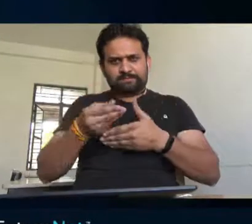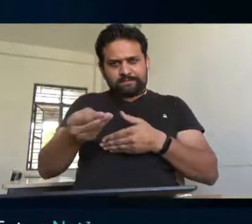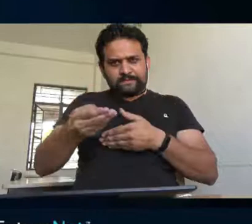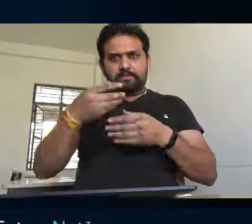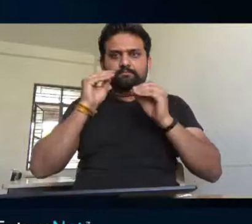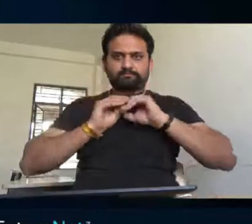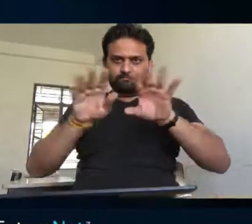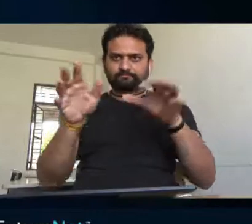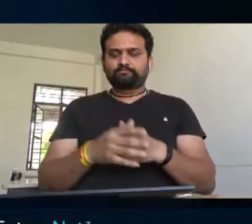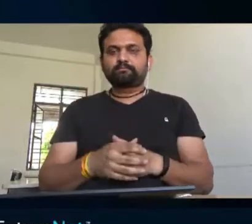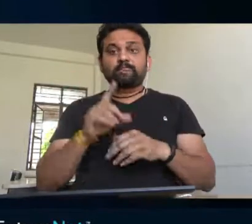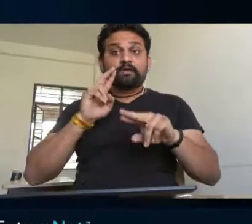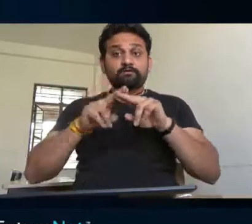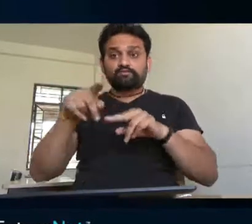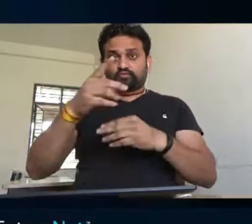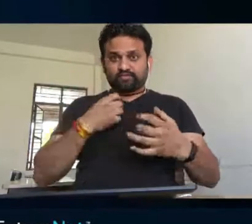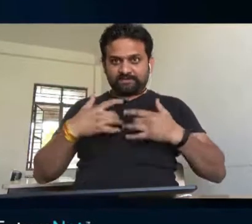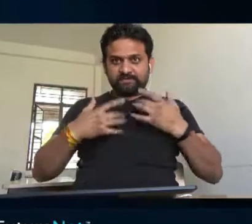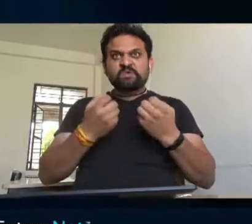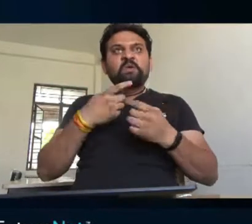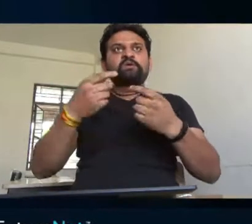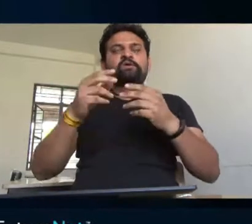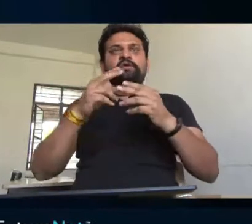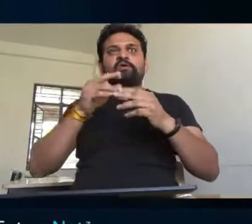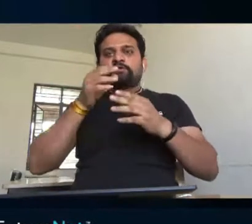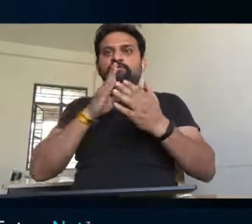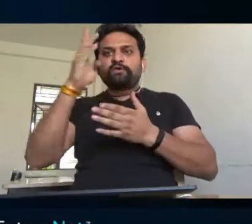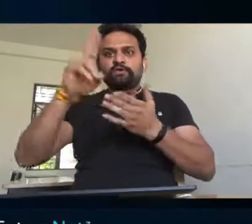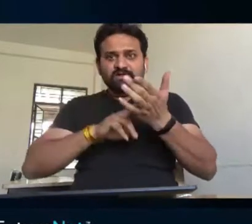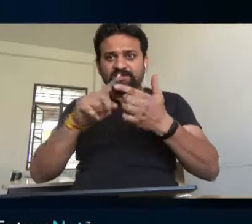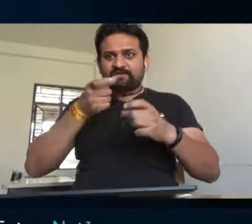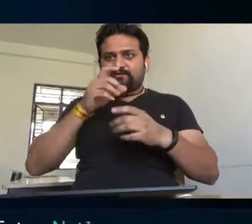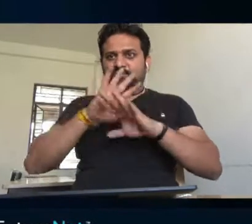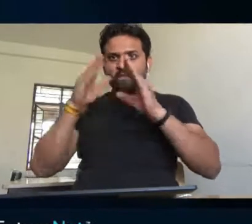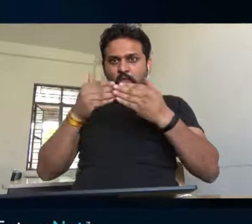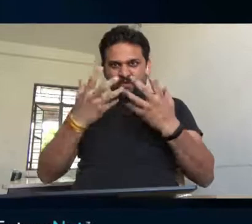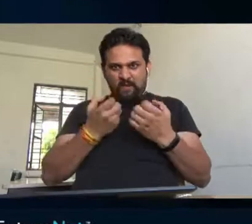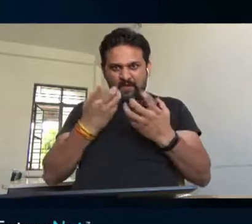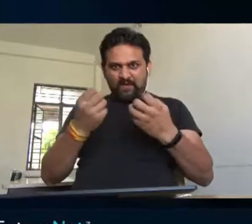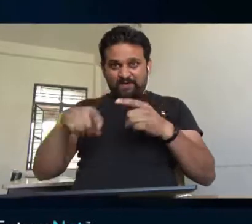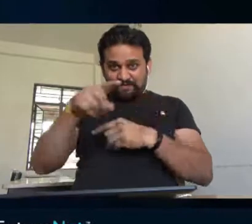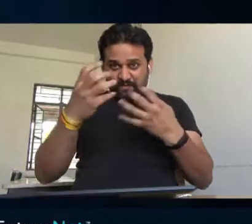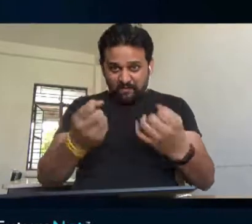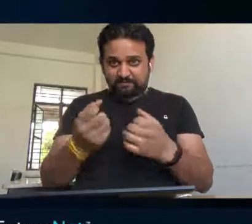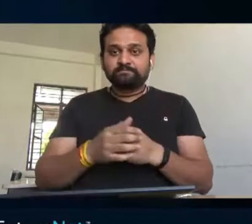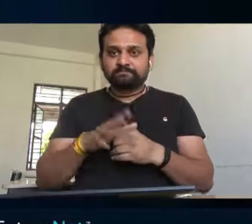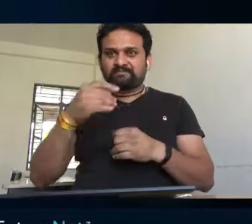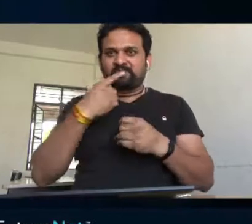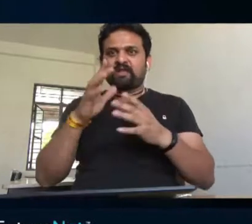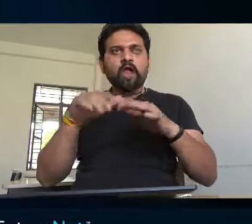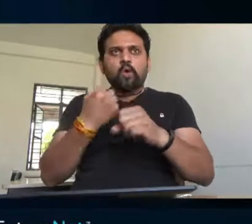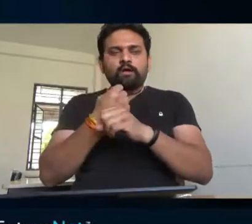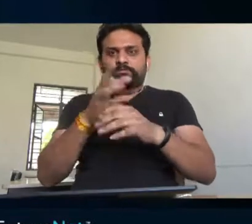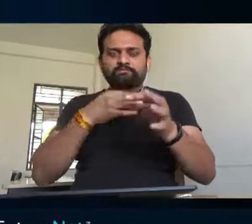Website, and the website for the FutureNet Cafe will look a little bit like that. We will go online with it very, very quickly.